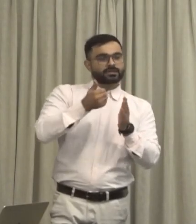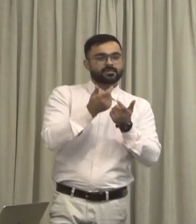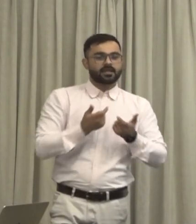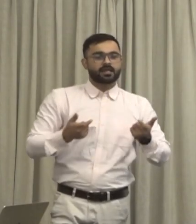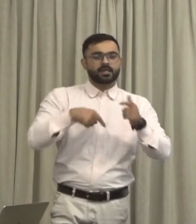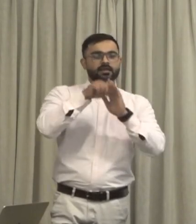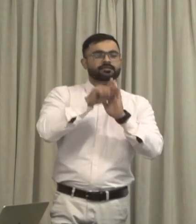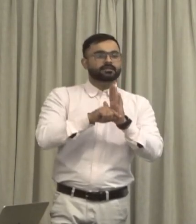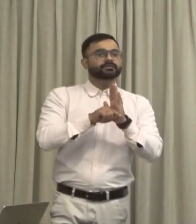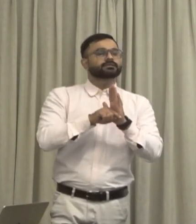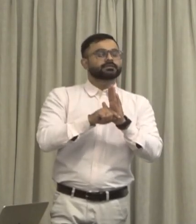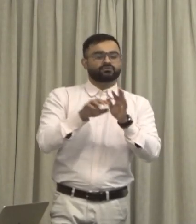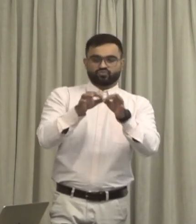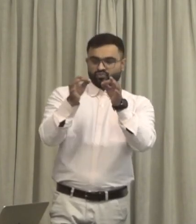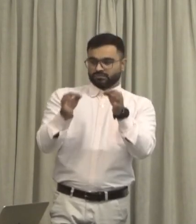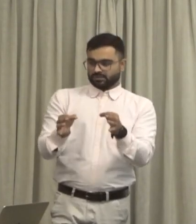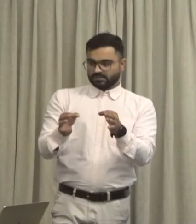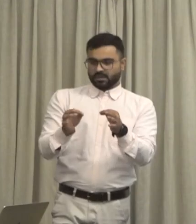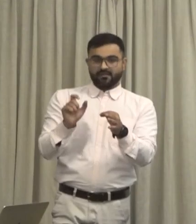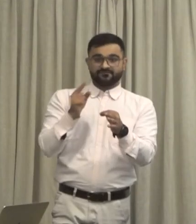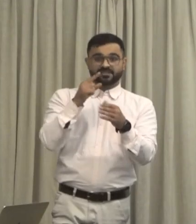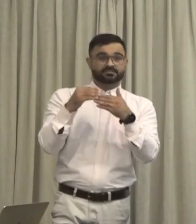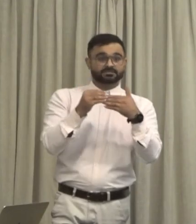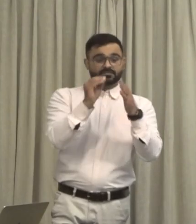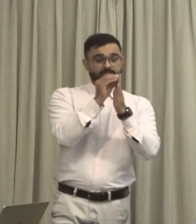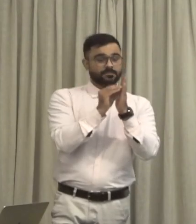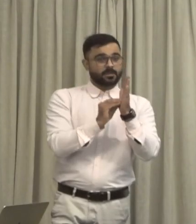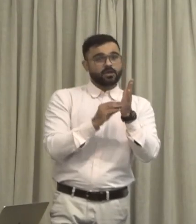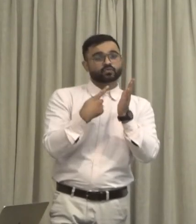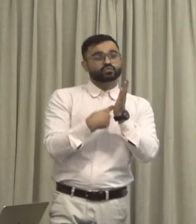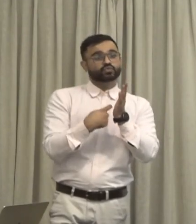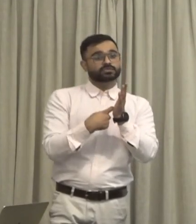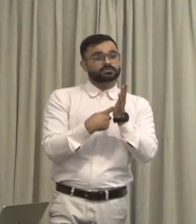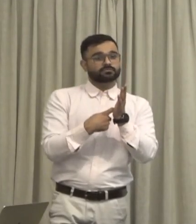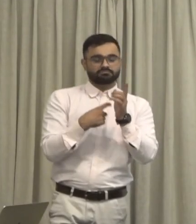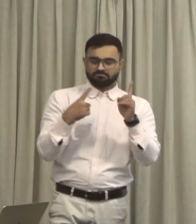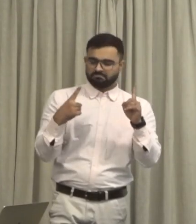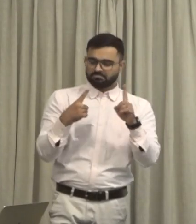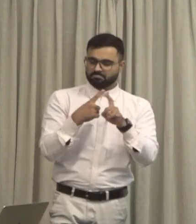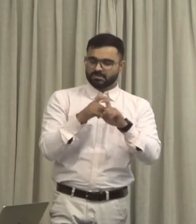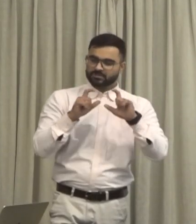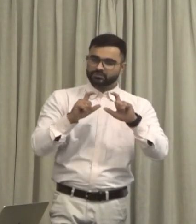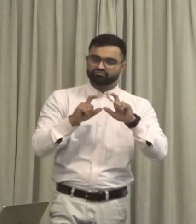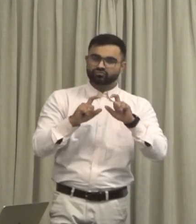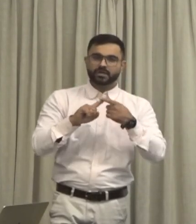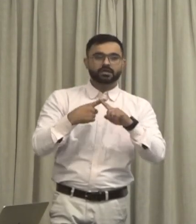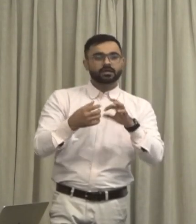committee which framed the first guidelines for the critical care specialists of this